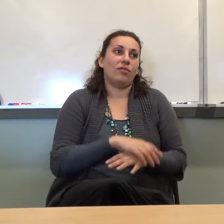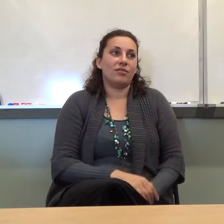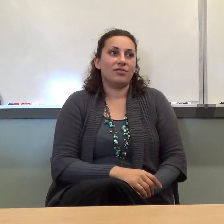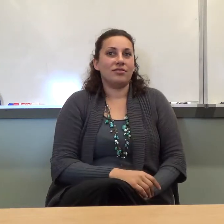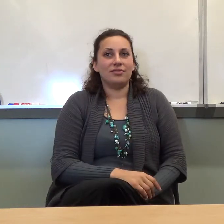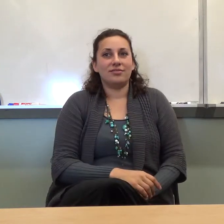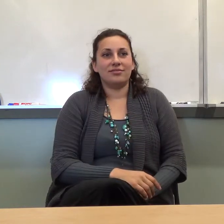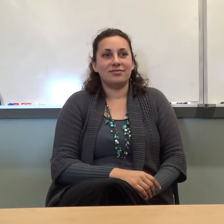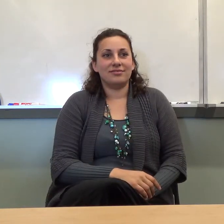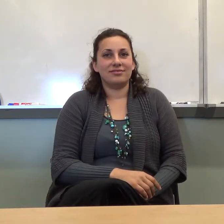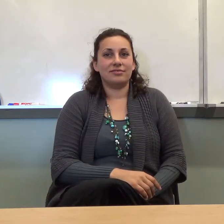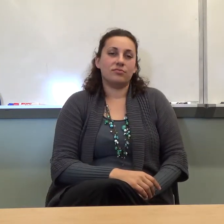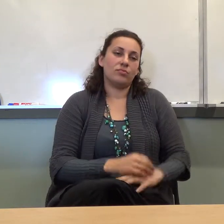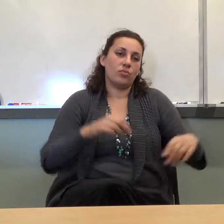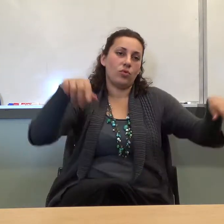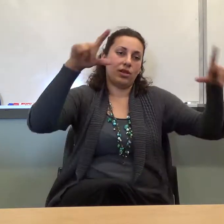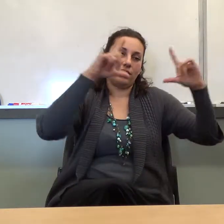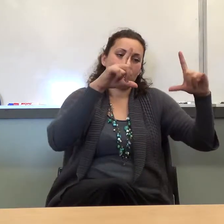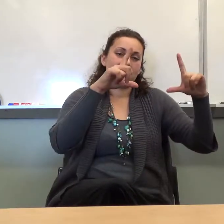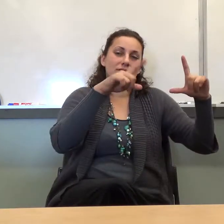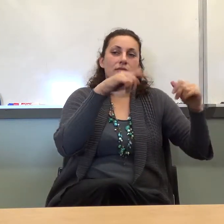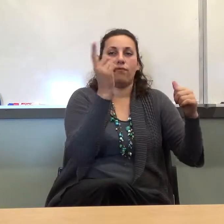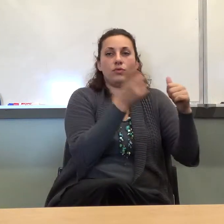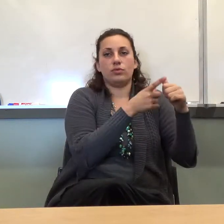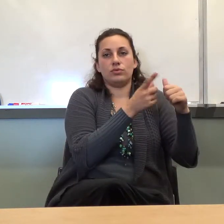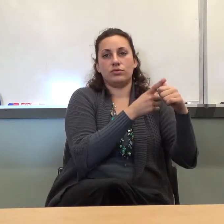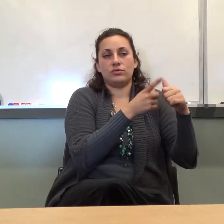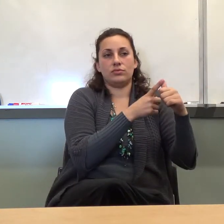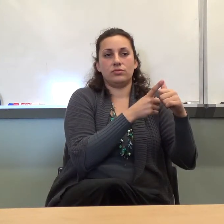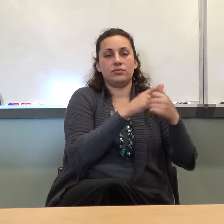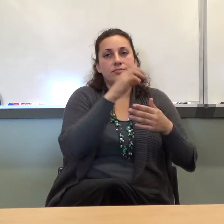So parentheses is first. So we do a simple subtraction.